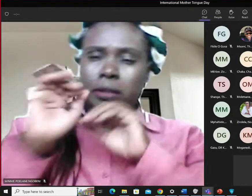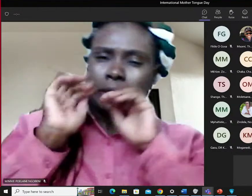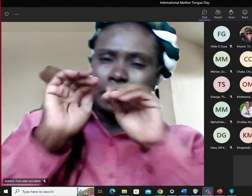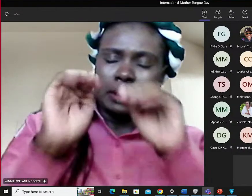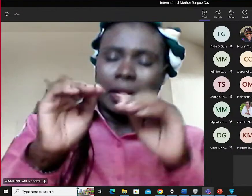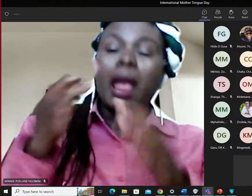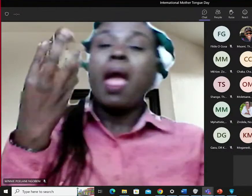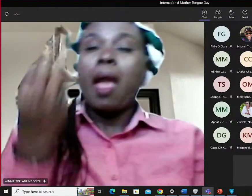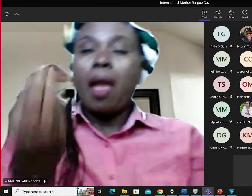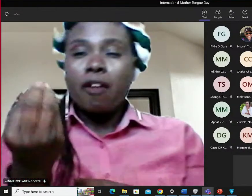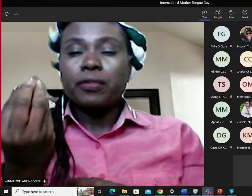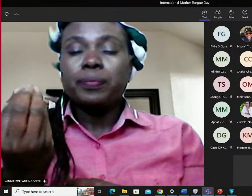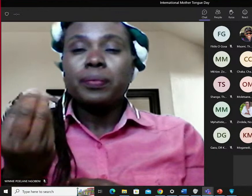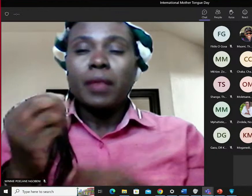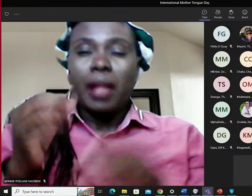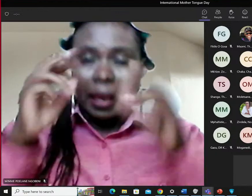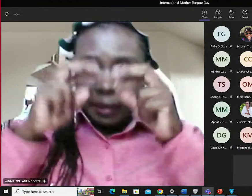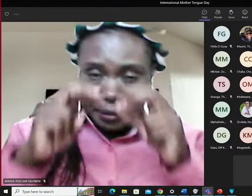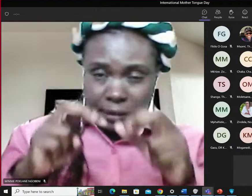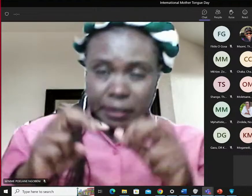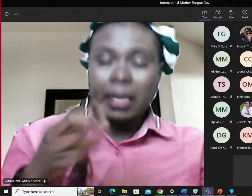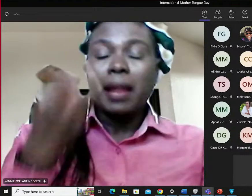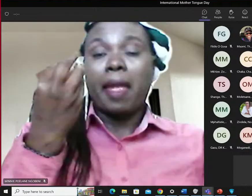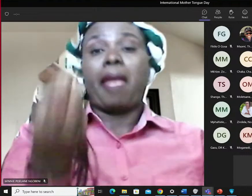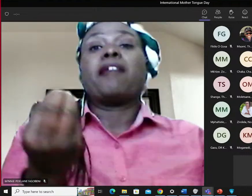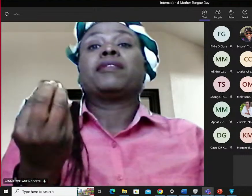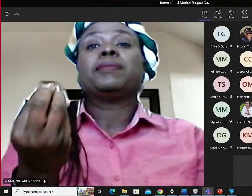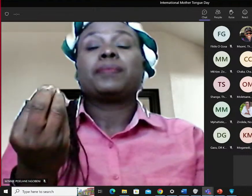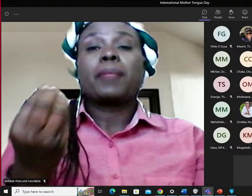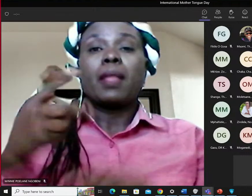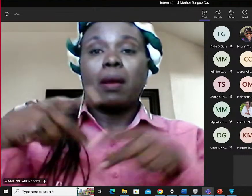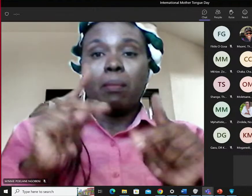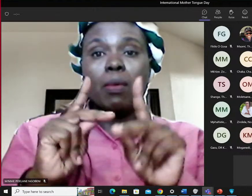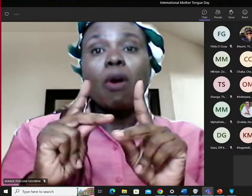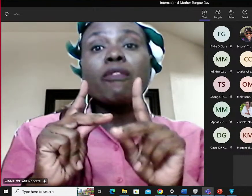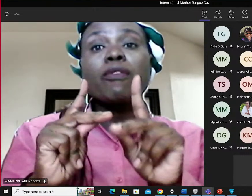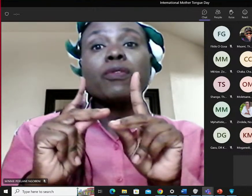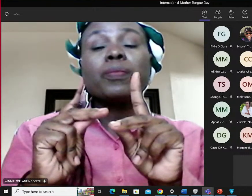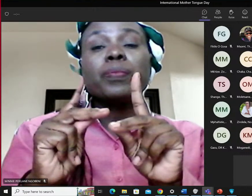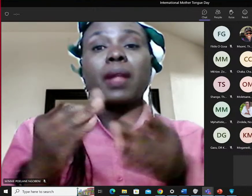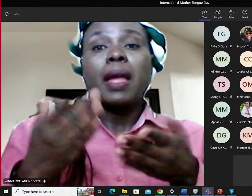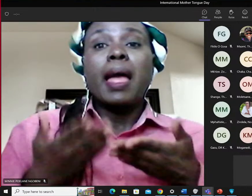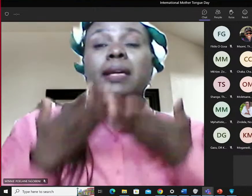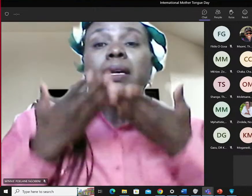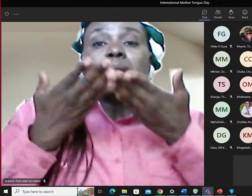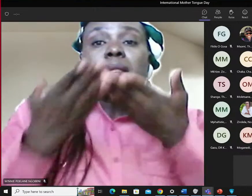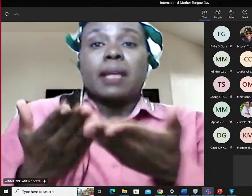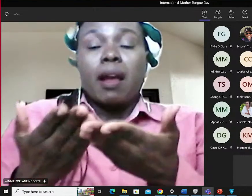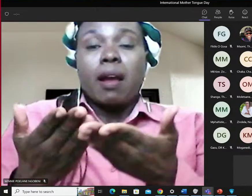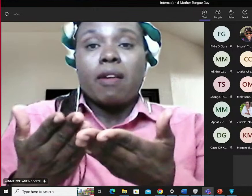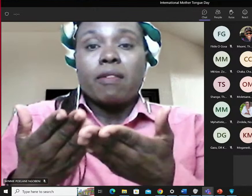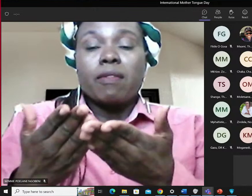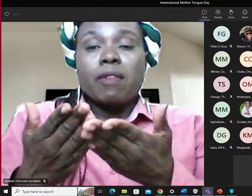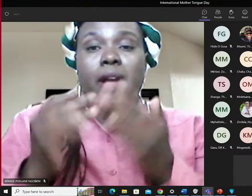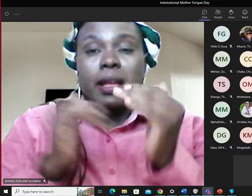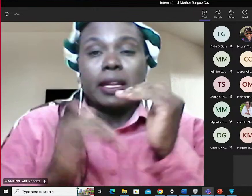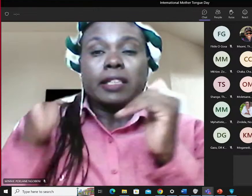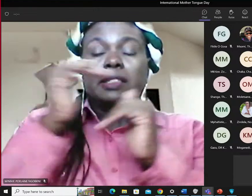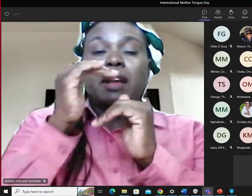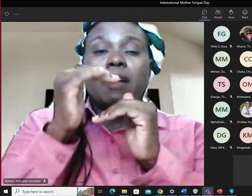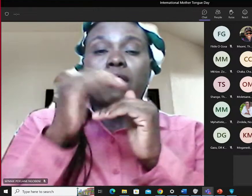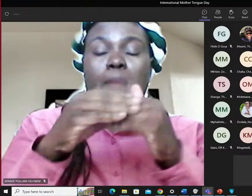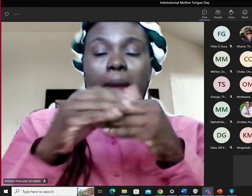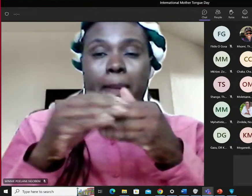and research. Prof. Moropa has served as a member of the Senate Language Committee since